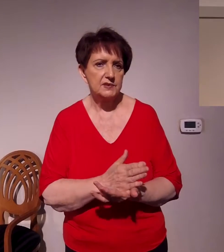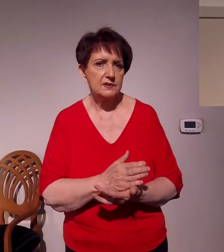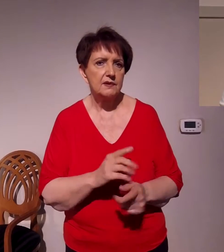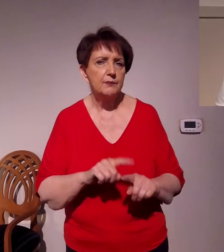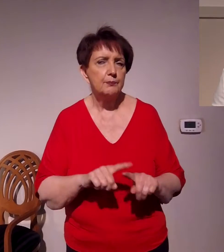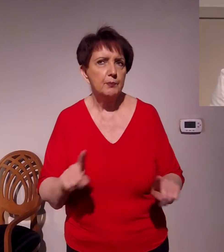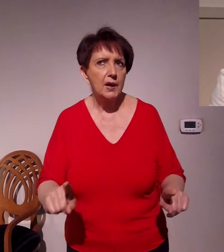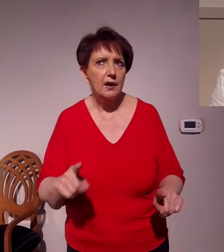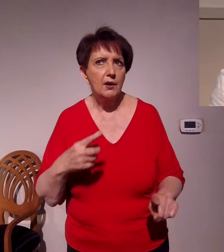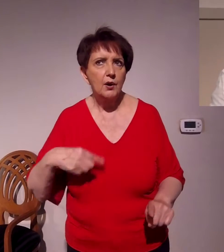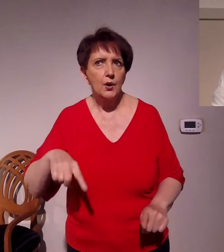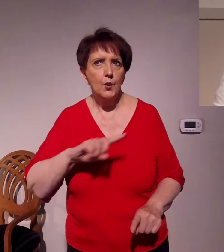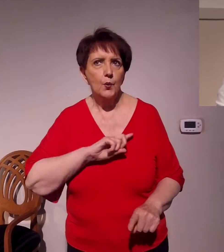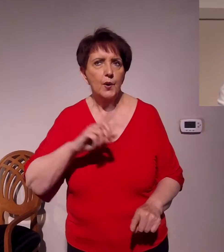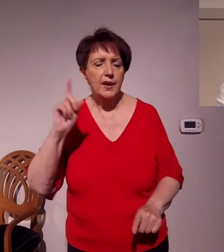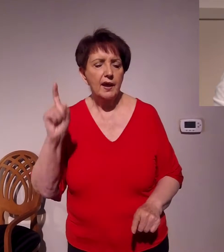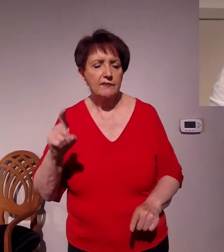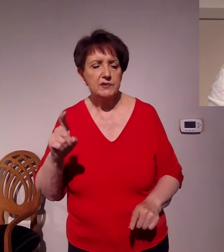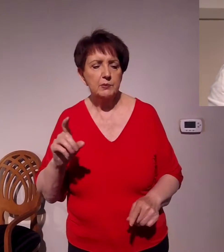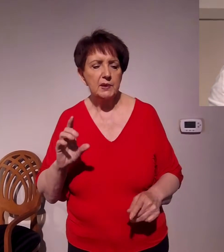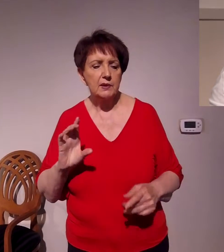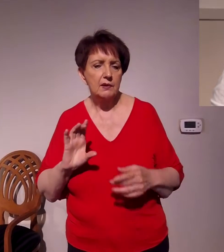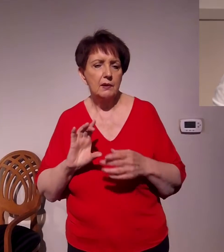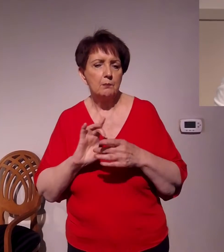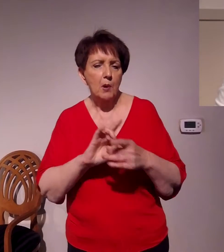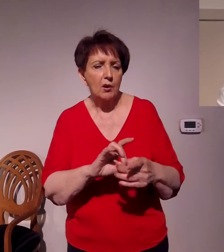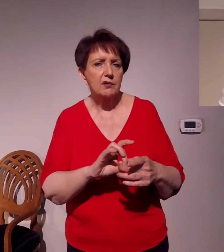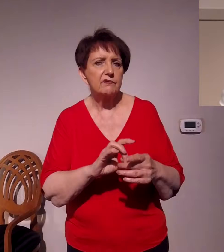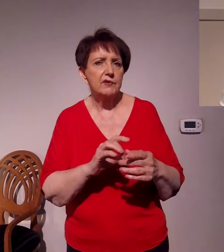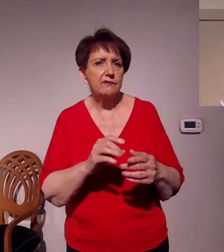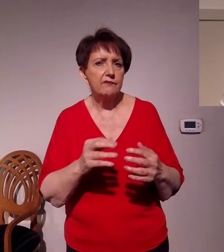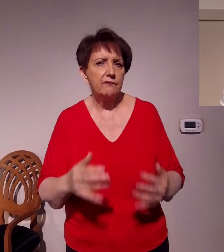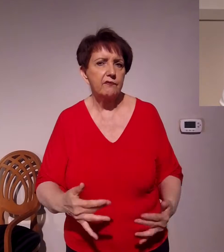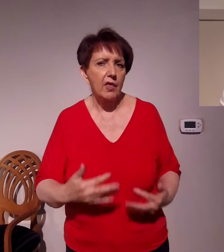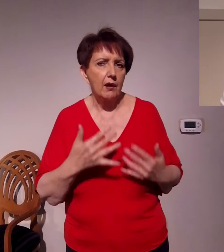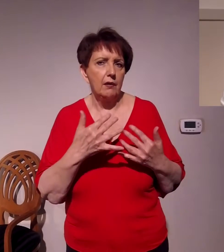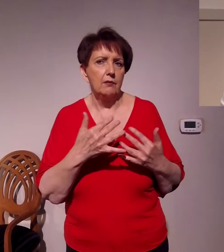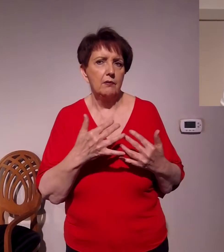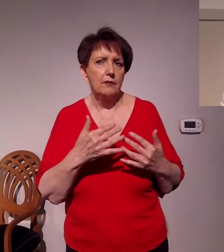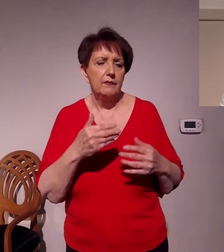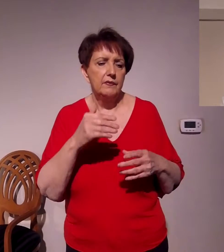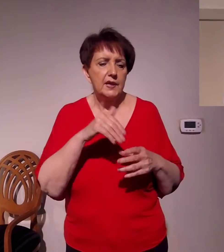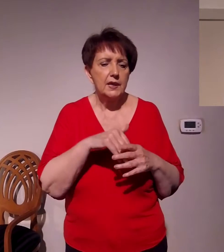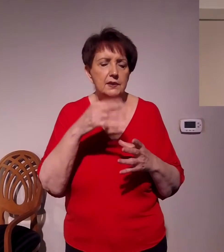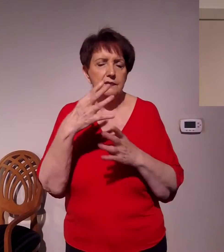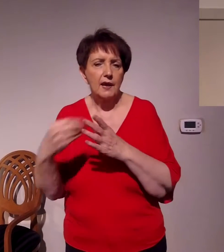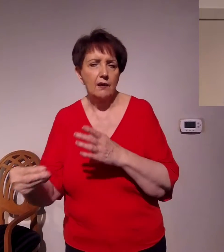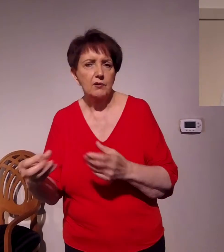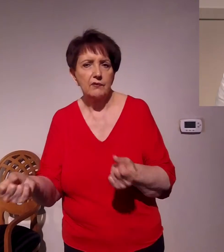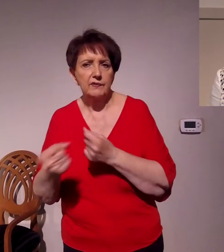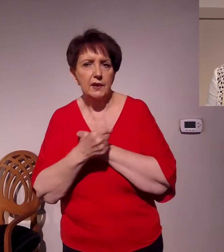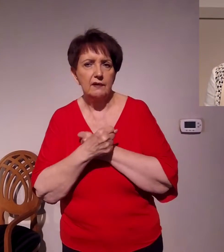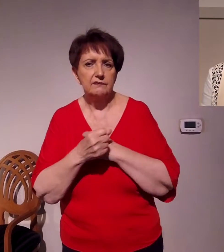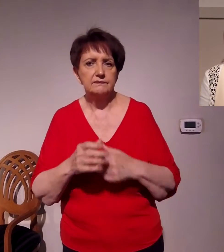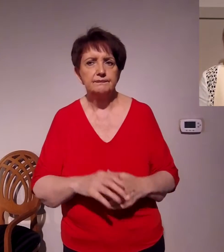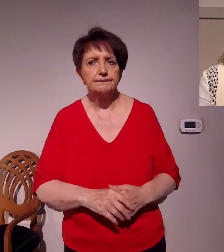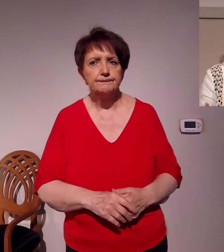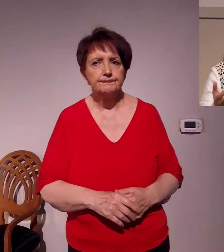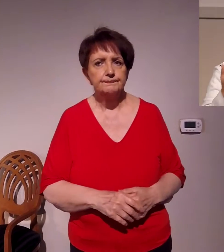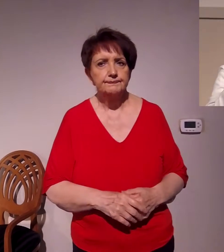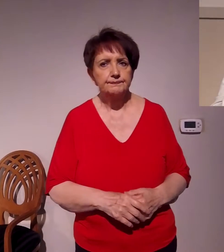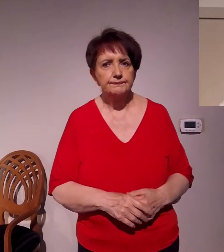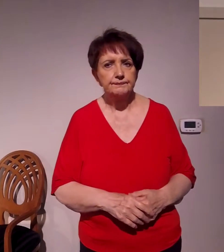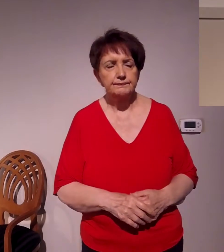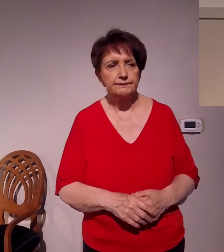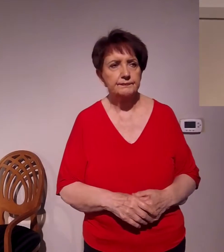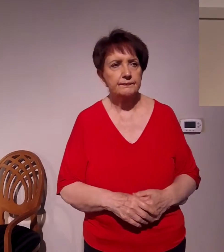But we have to be part of this flow of the in and the outgo of this love. If